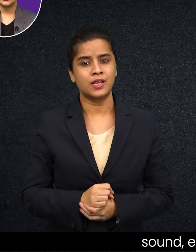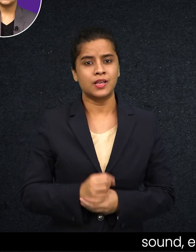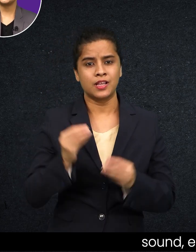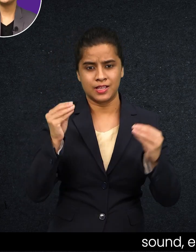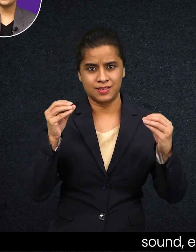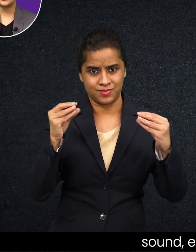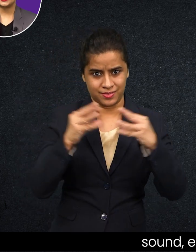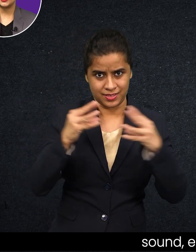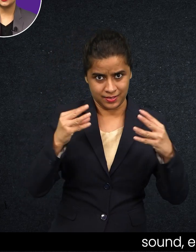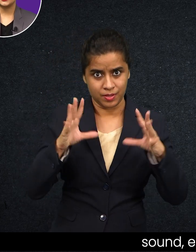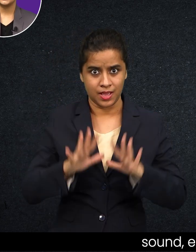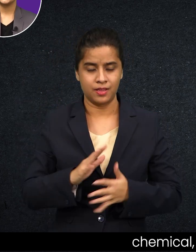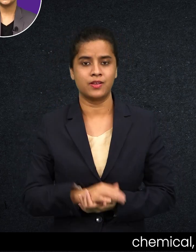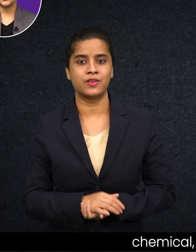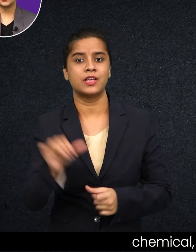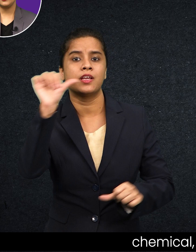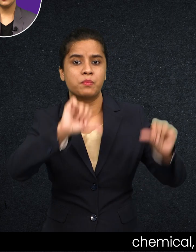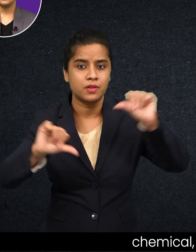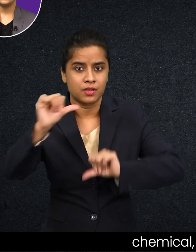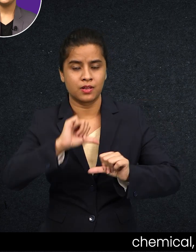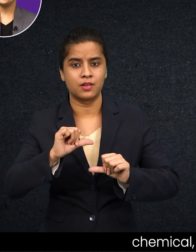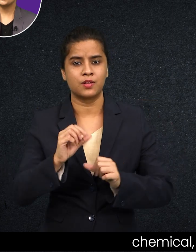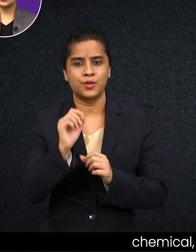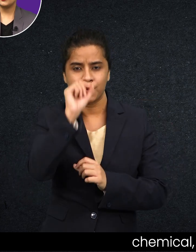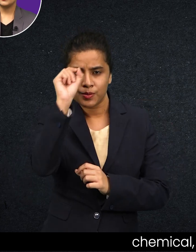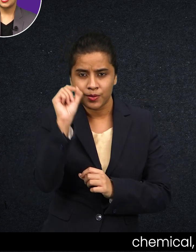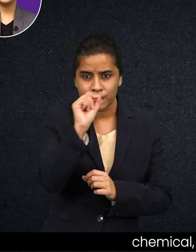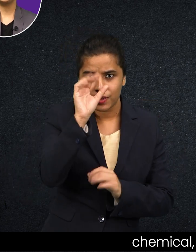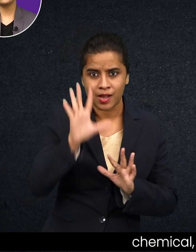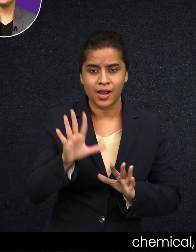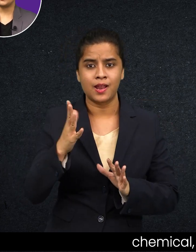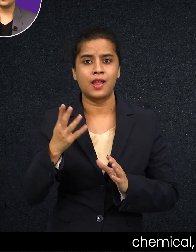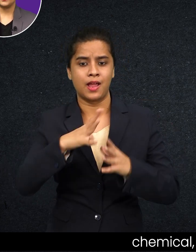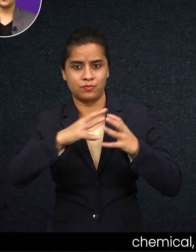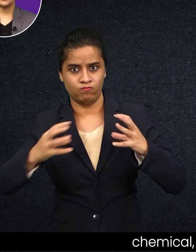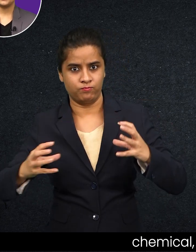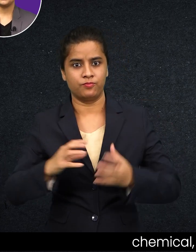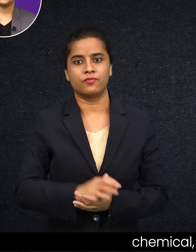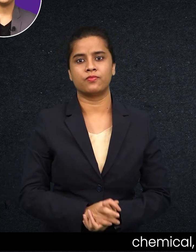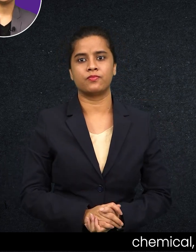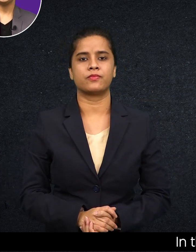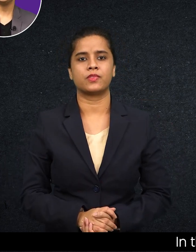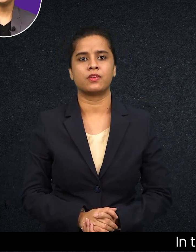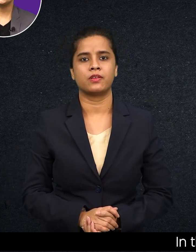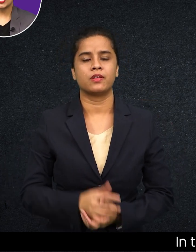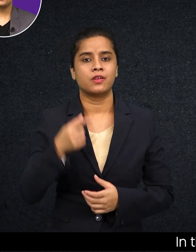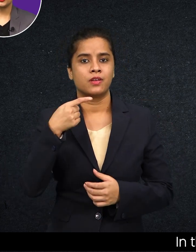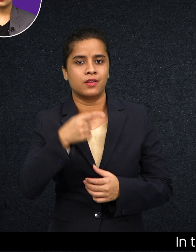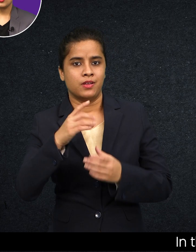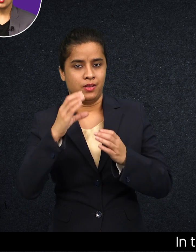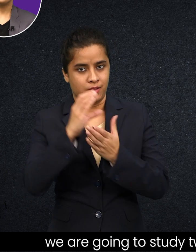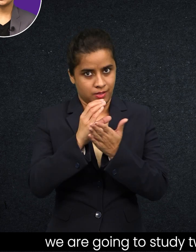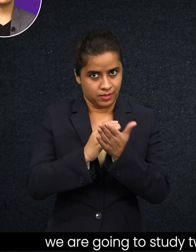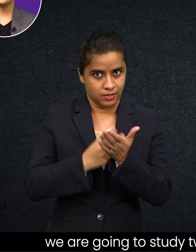sound, electromagnetic, chemical, nuclear, and solar. In this